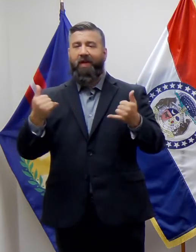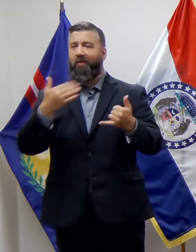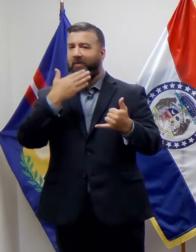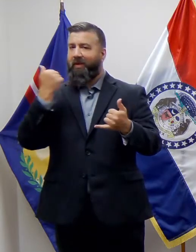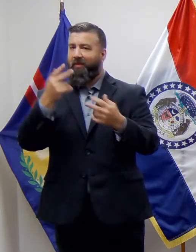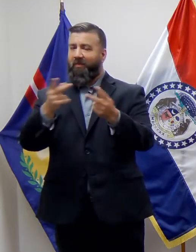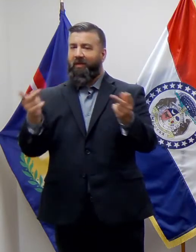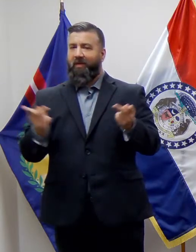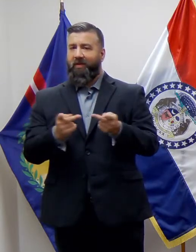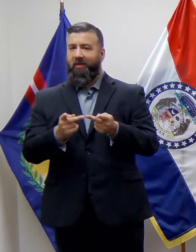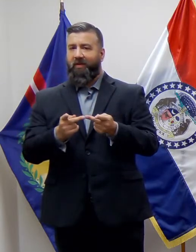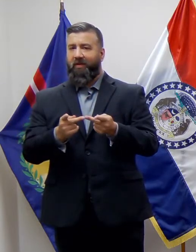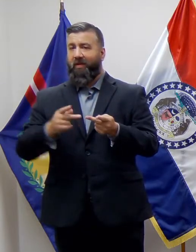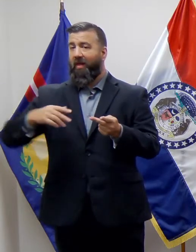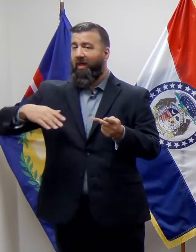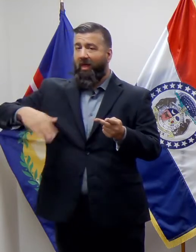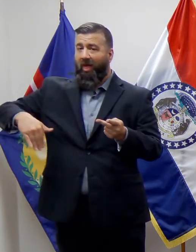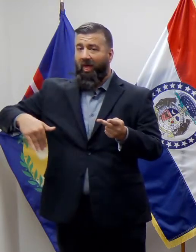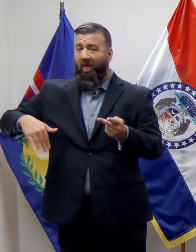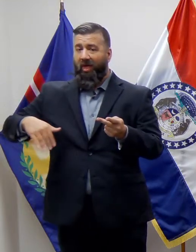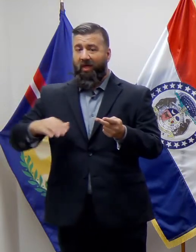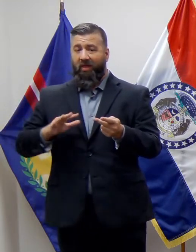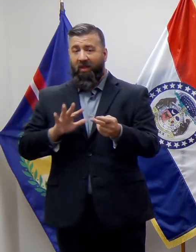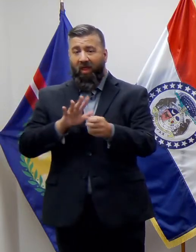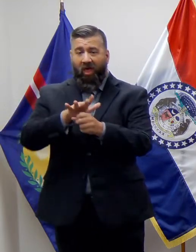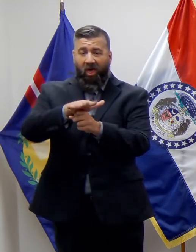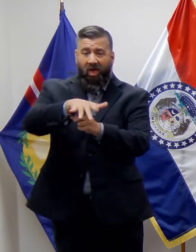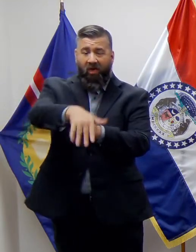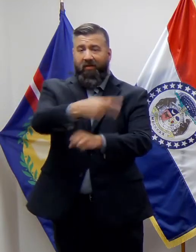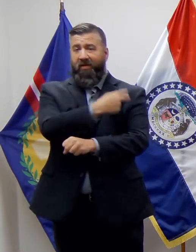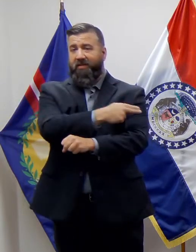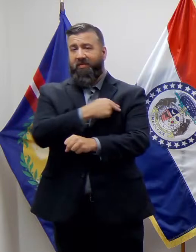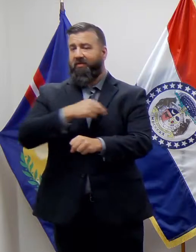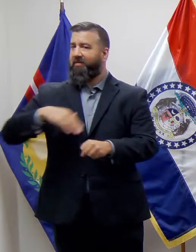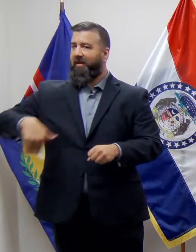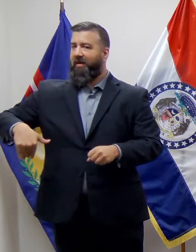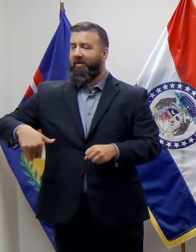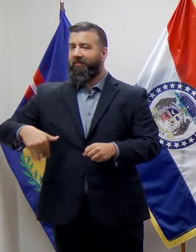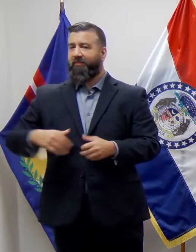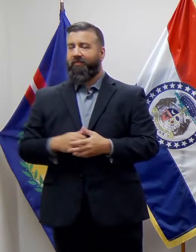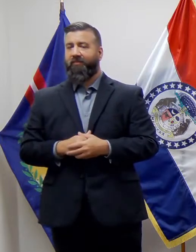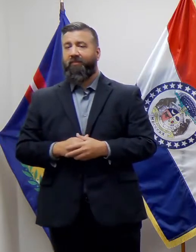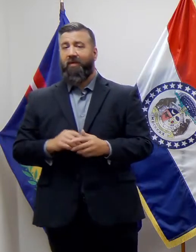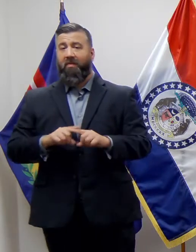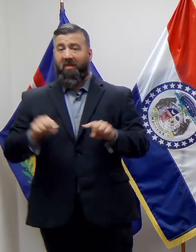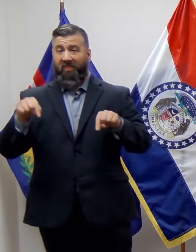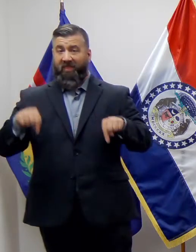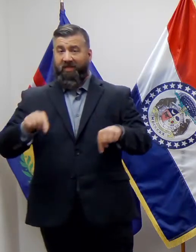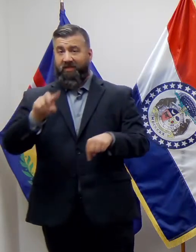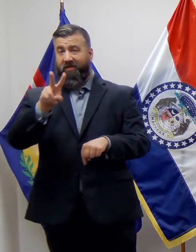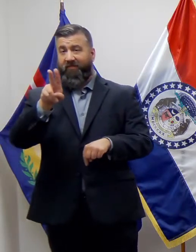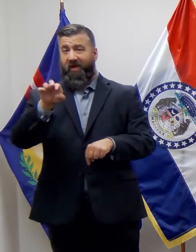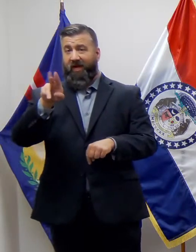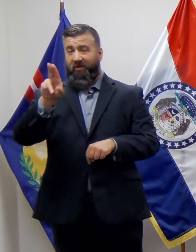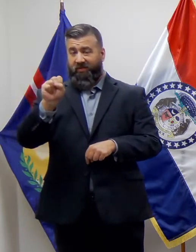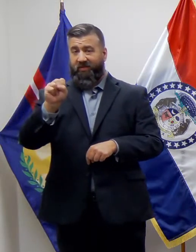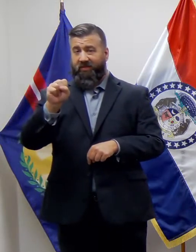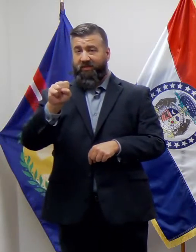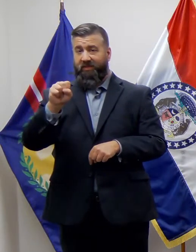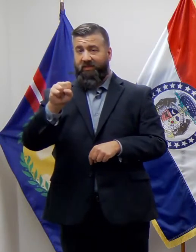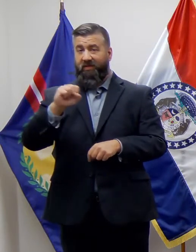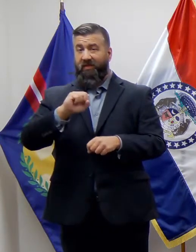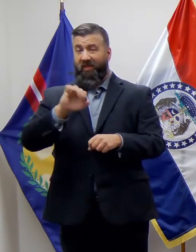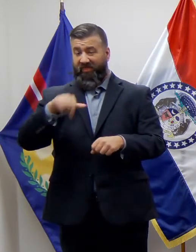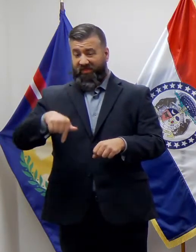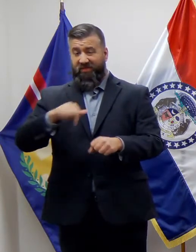We are not yet overrunning our hospitals, and we're taking overflow from other parts of the state. But this virus, these cases, and this curve